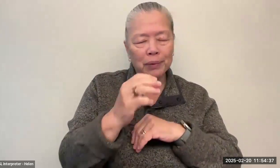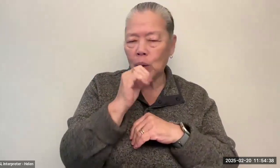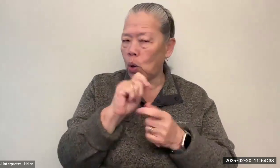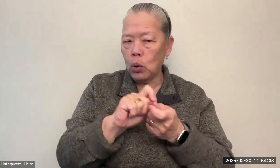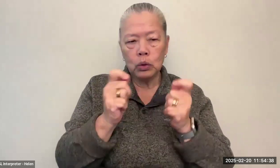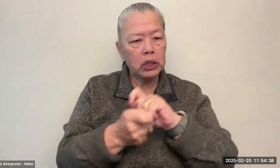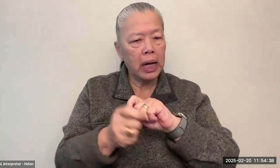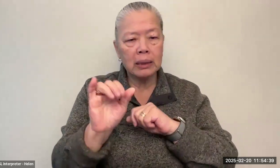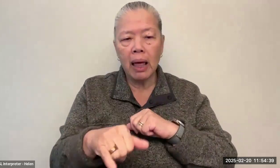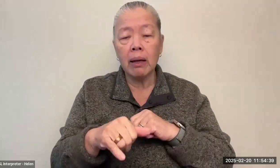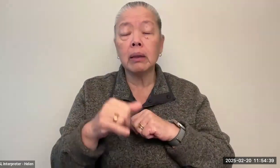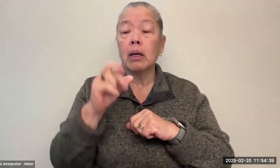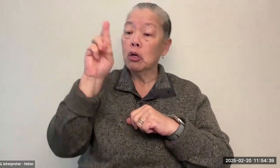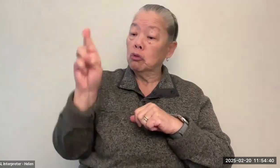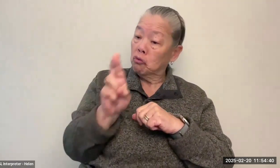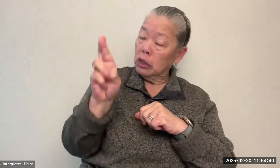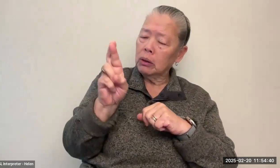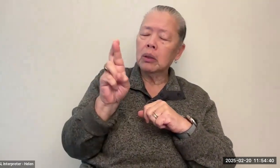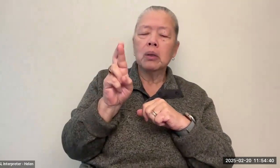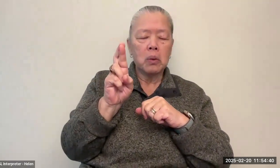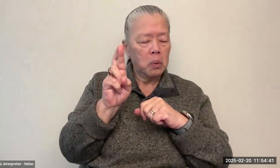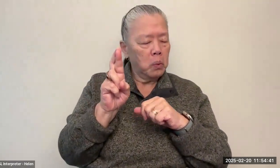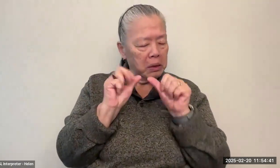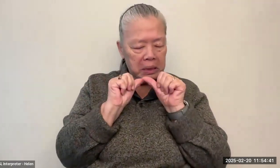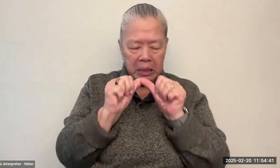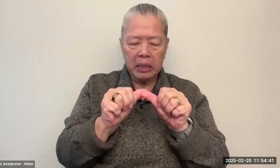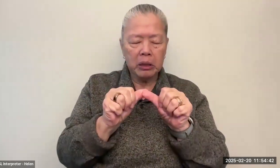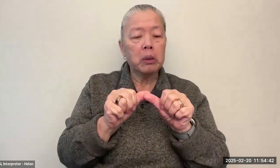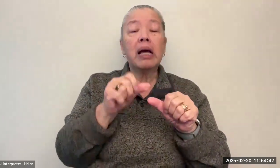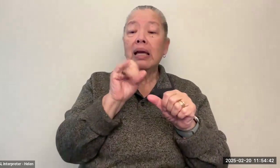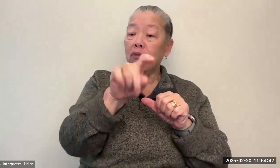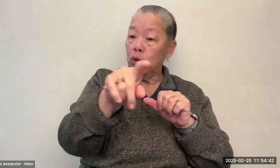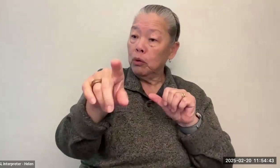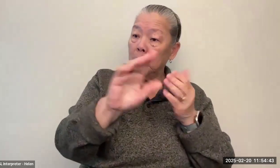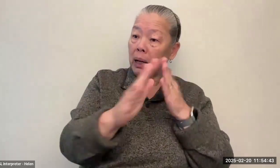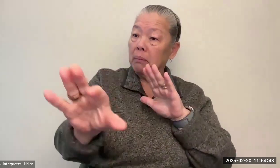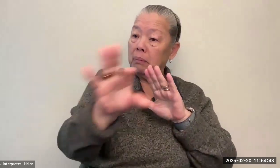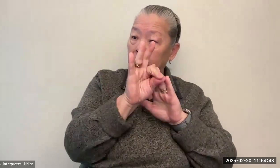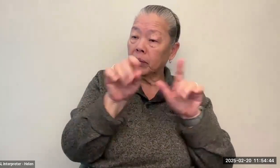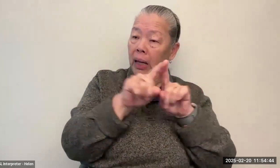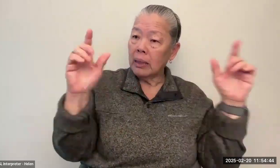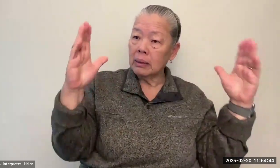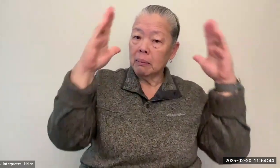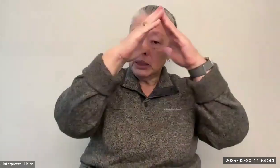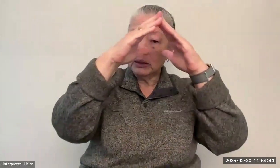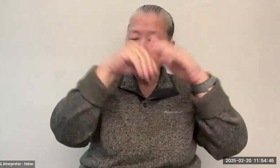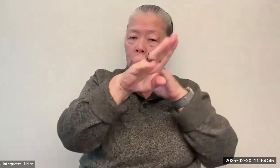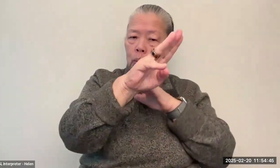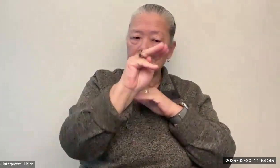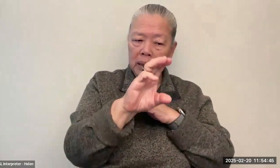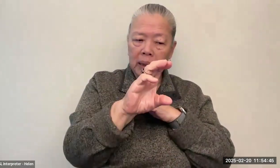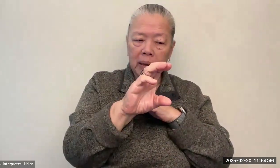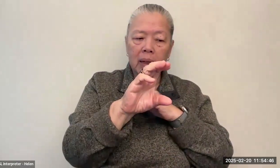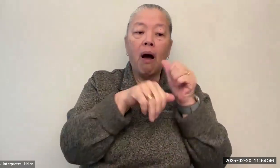Regionalization will preserve the fact that if you're elected as a bishop in the United Methodist Church, by whatever rules your